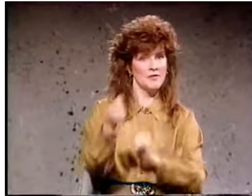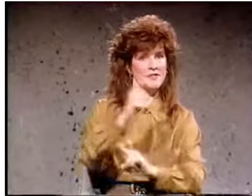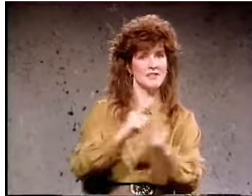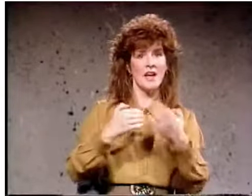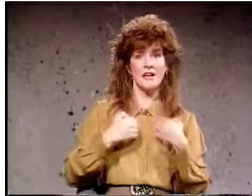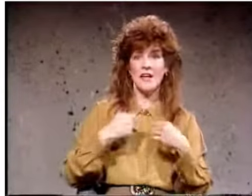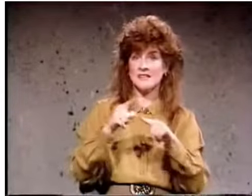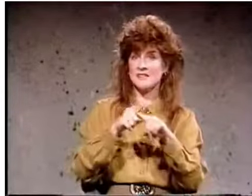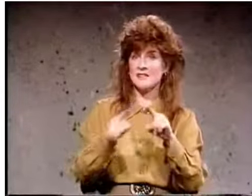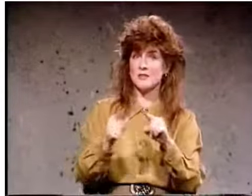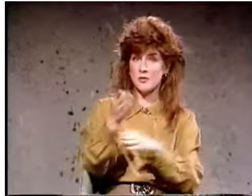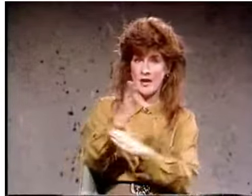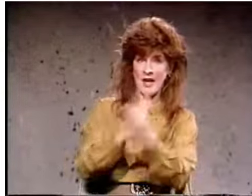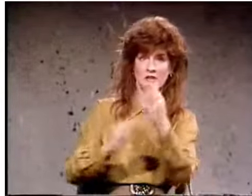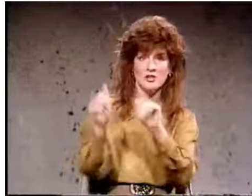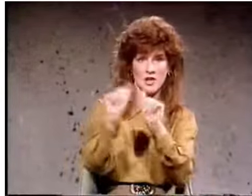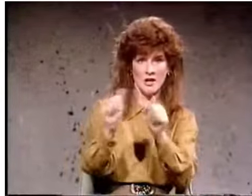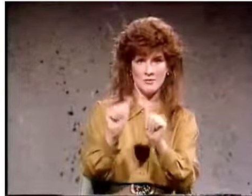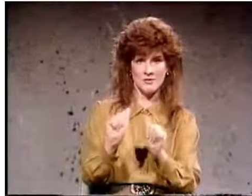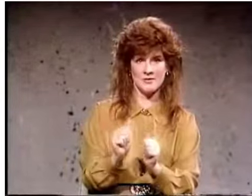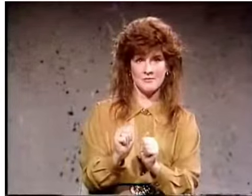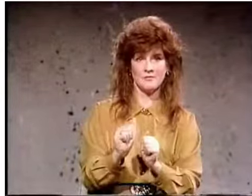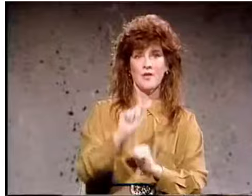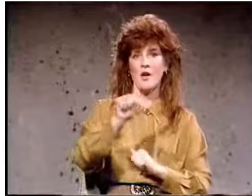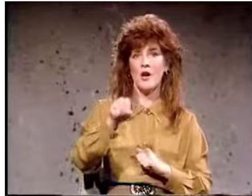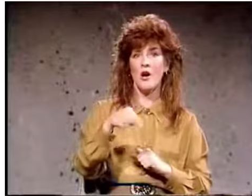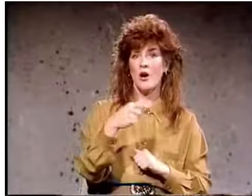But if you decide to have different hand shapes,